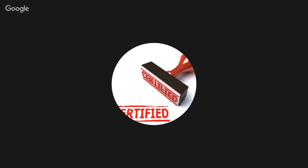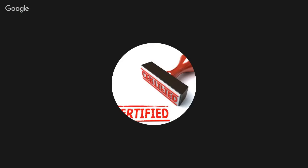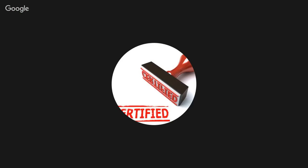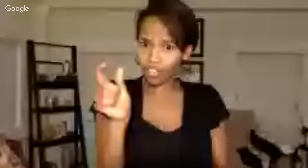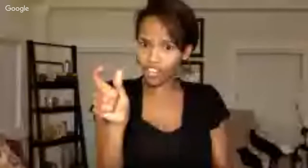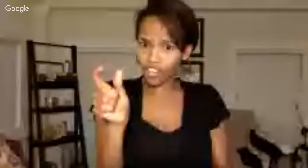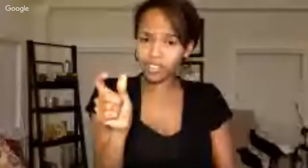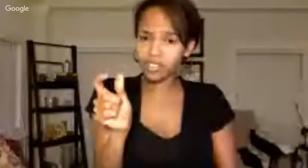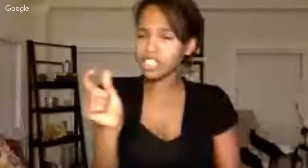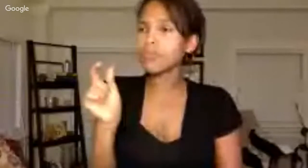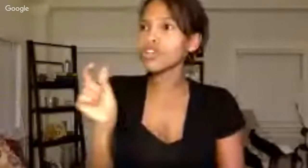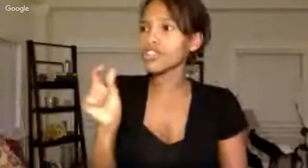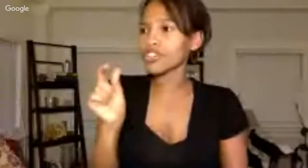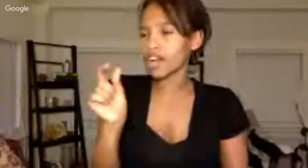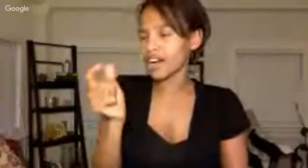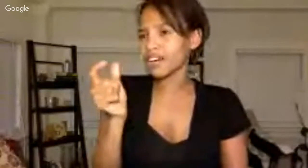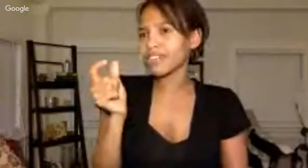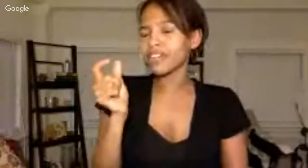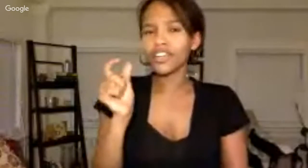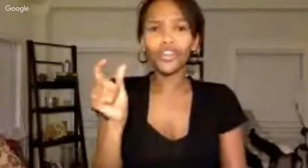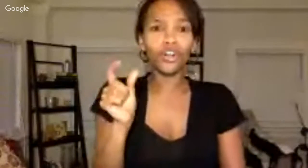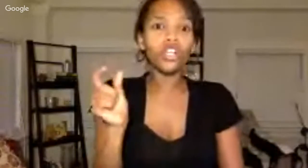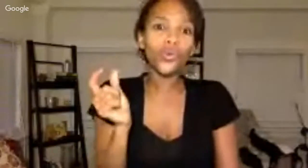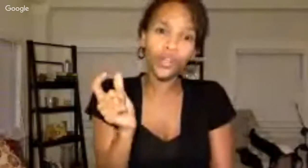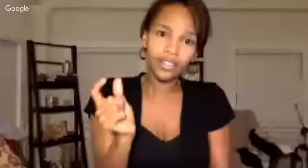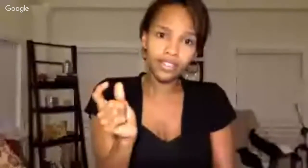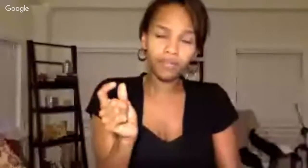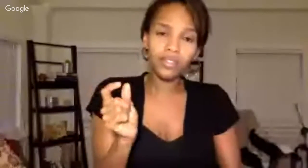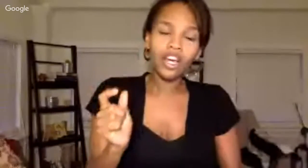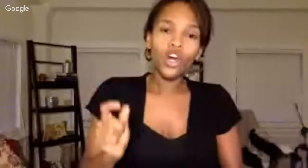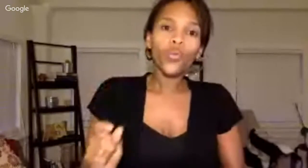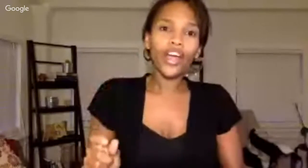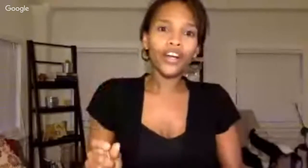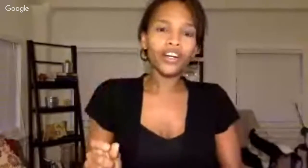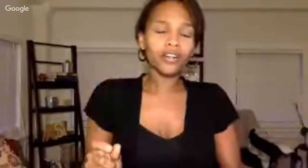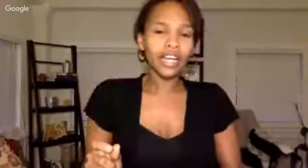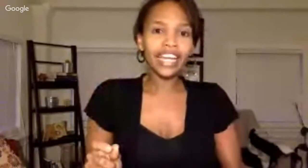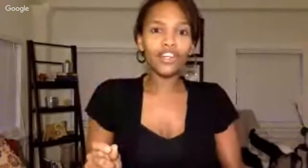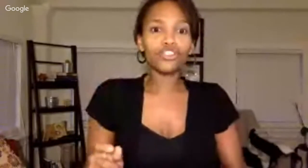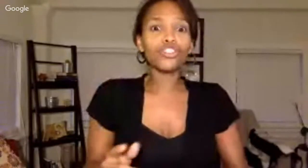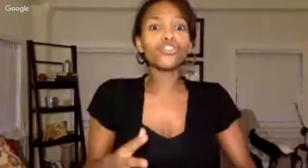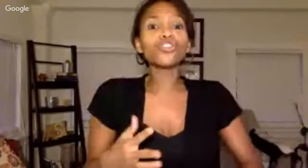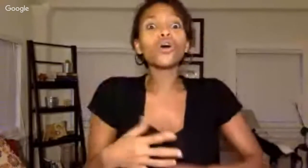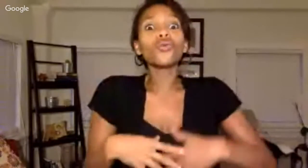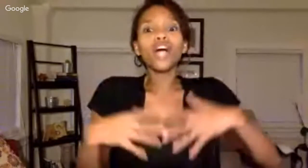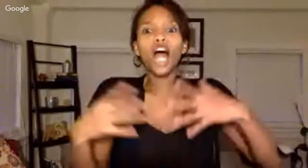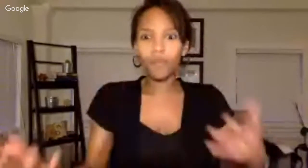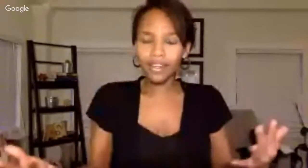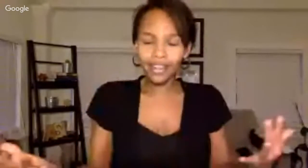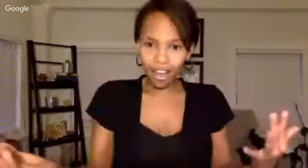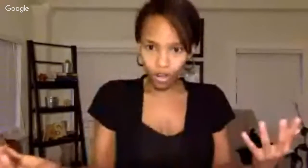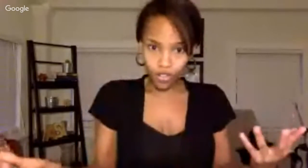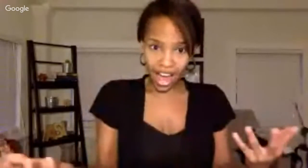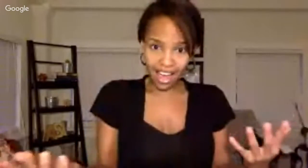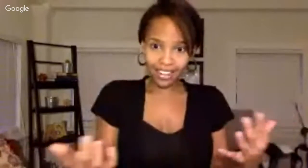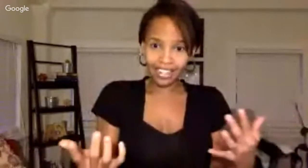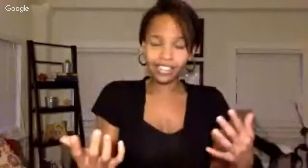and similar things, similar colloquialisms, where they're just so common now that